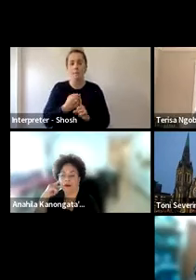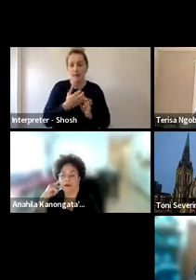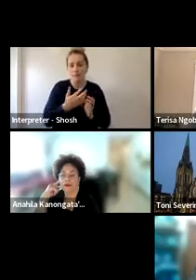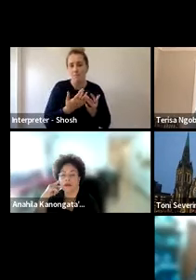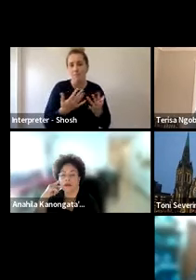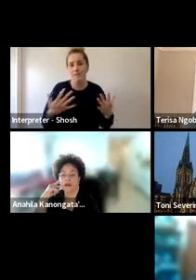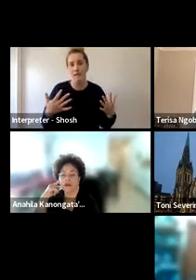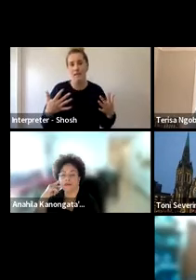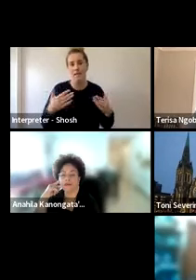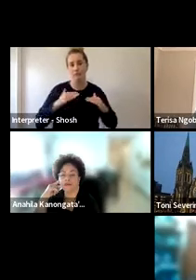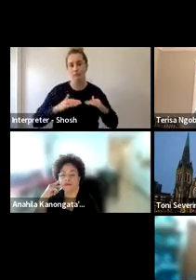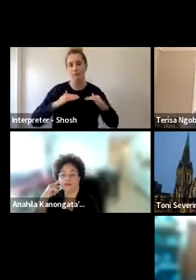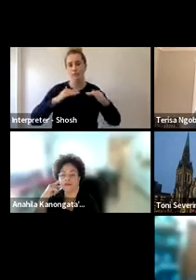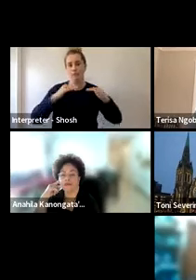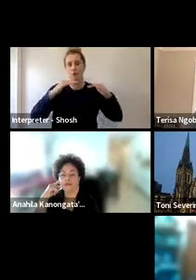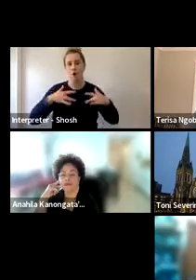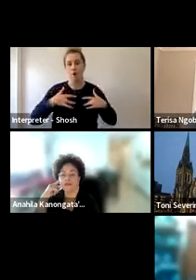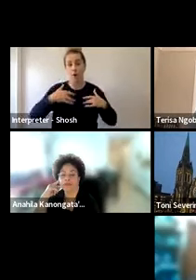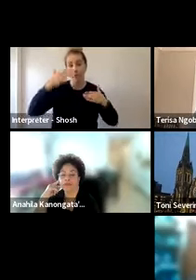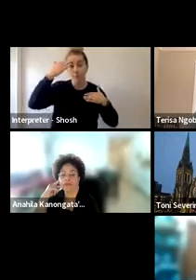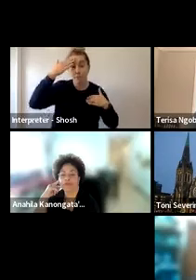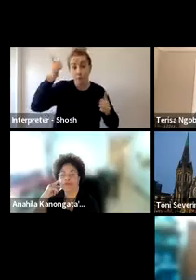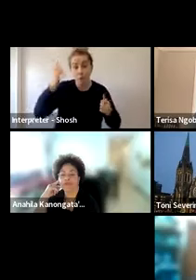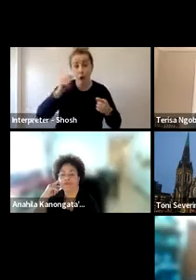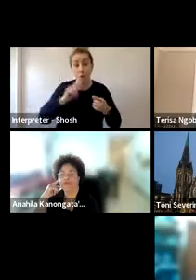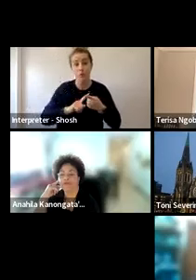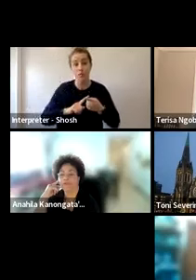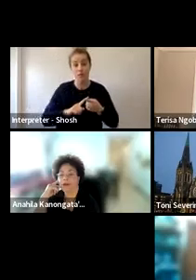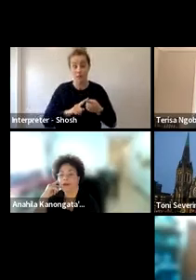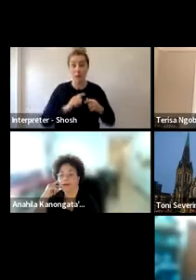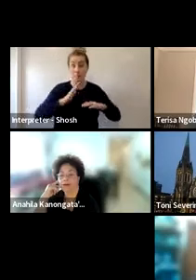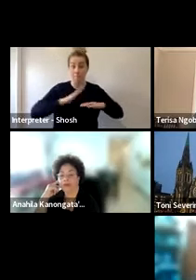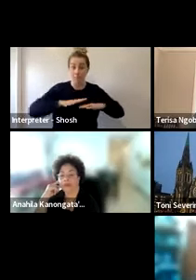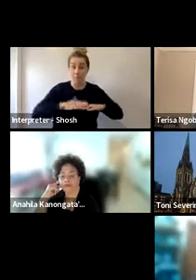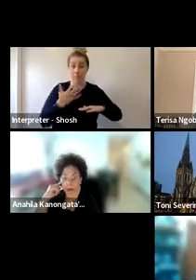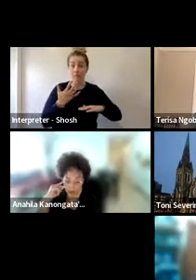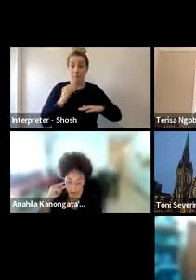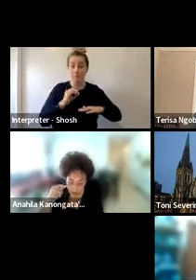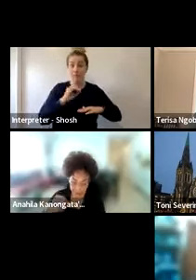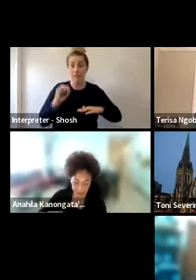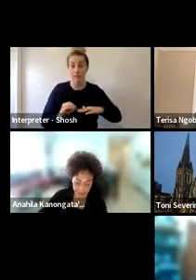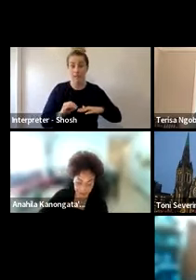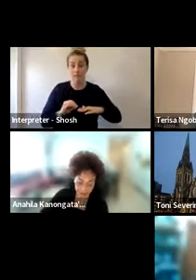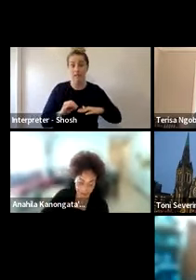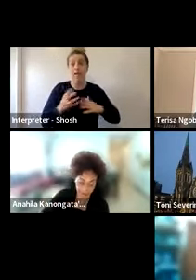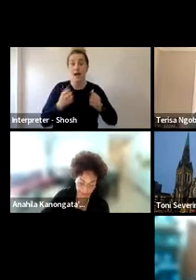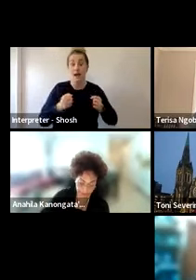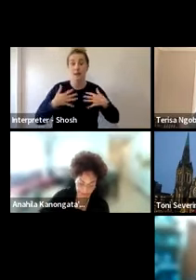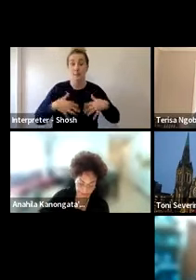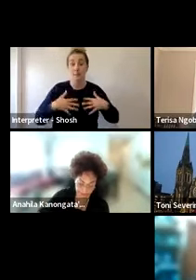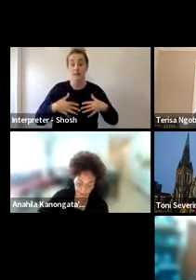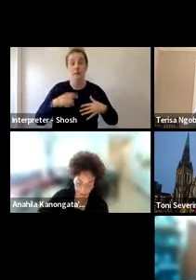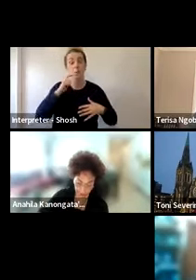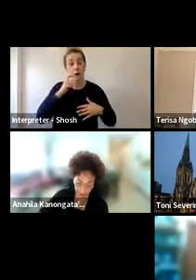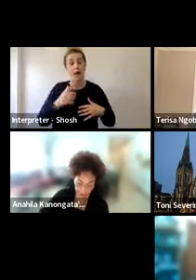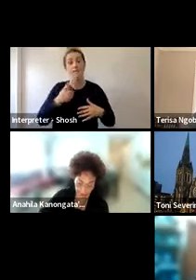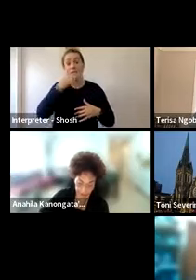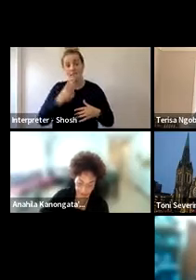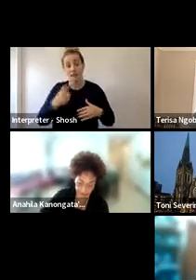levels of a person's life. Mental health, for example, at least 50% of people with epilepsy will have a significant mental health